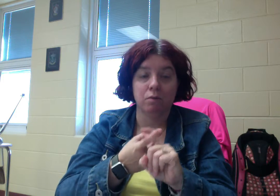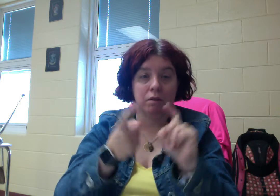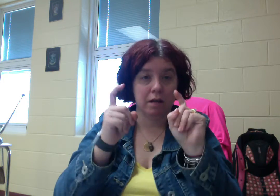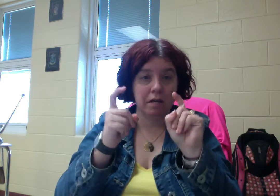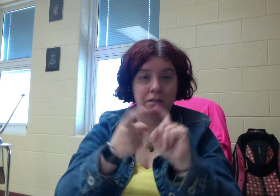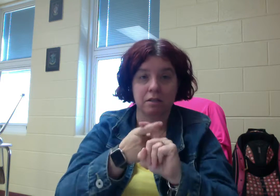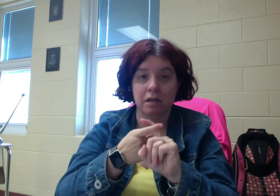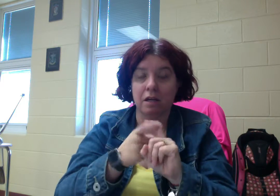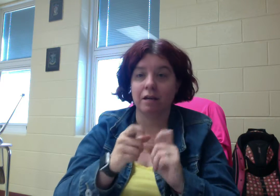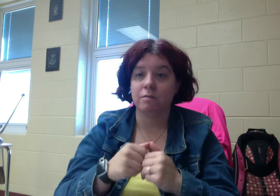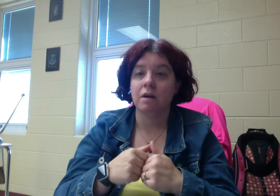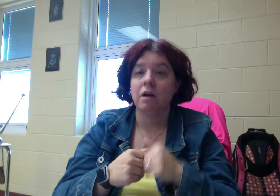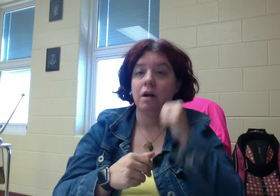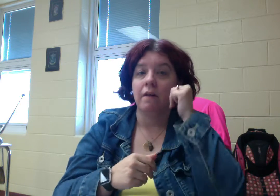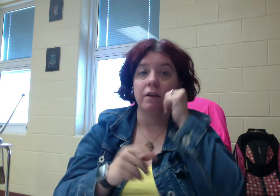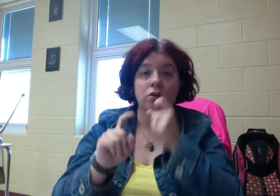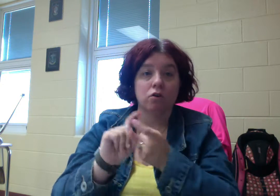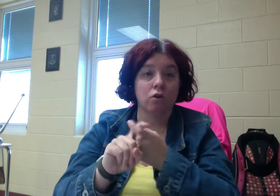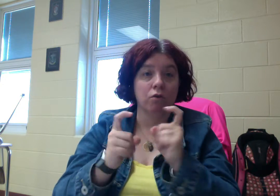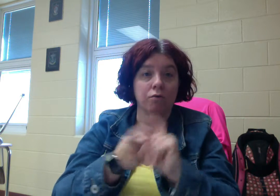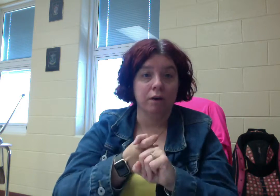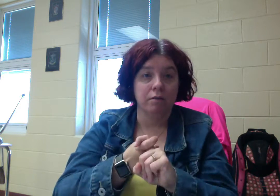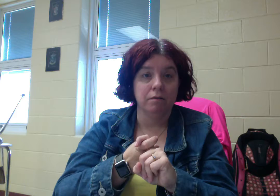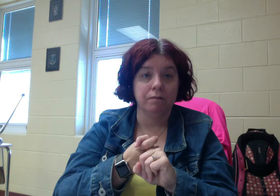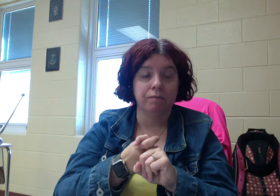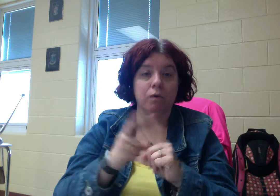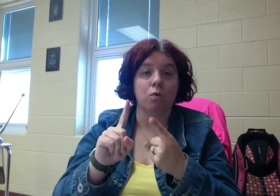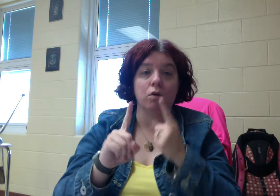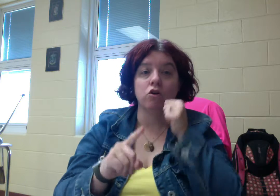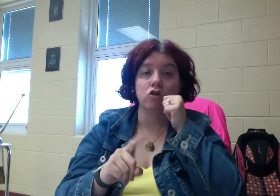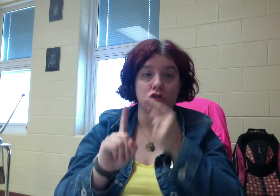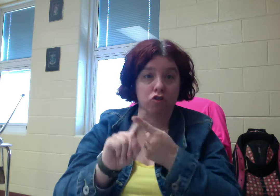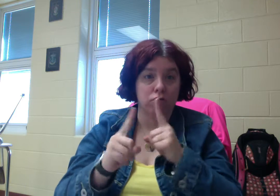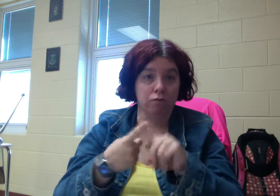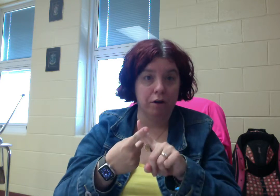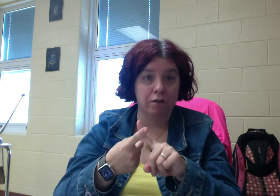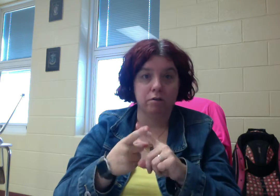the X's that clasp, and then girlfriend or girlfriend.